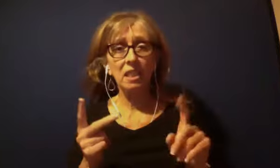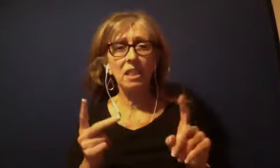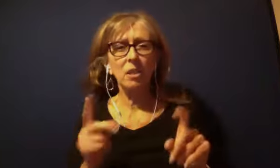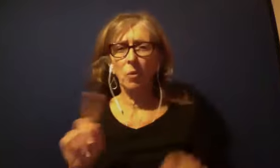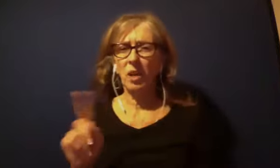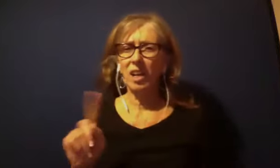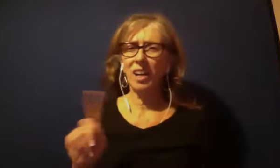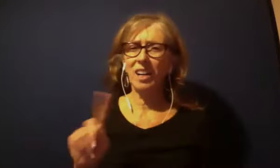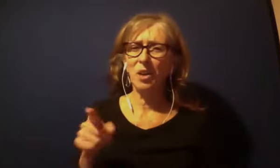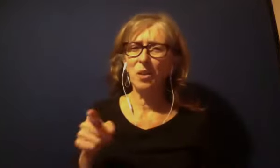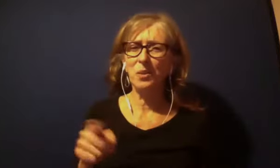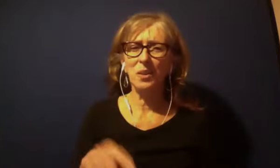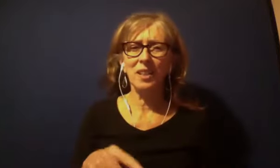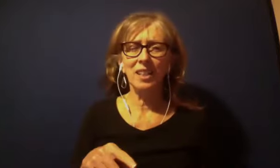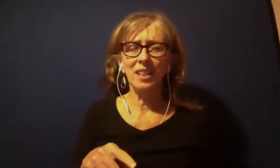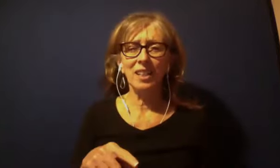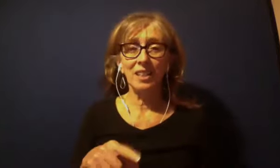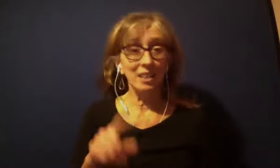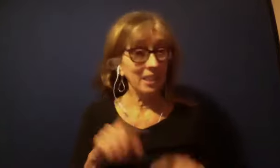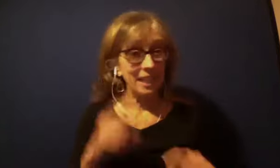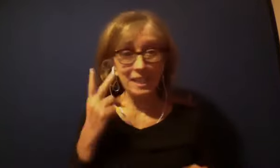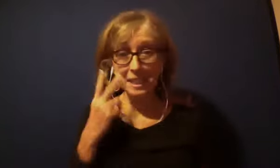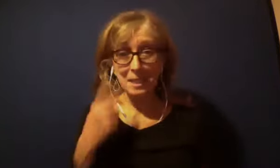Where are you, Evie? Where are you? Can you see me?